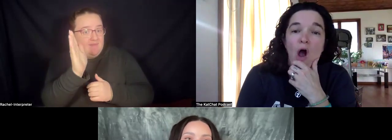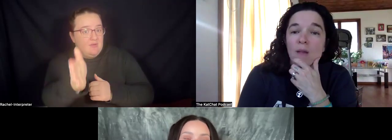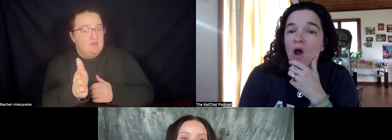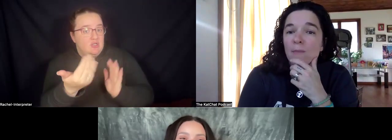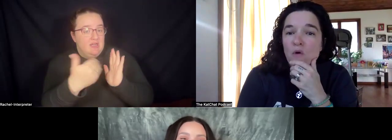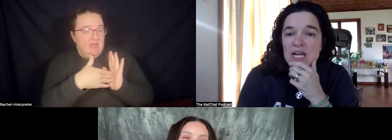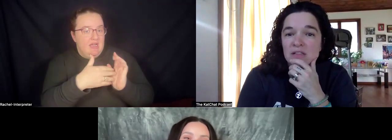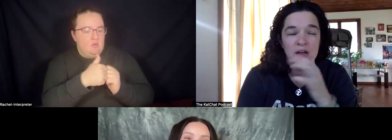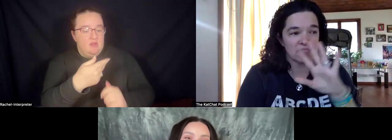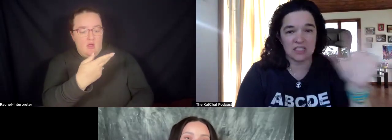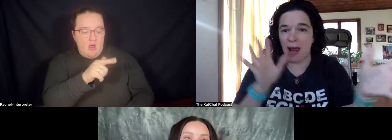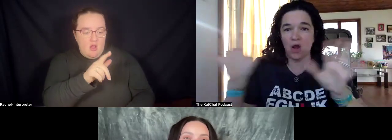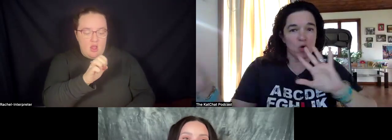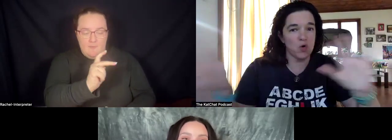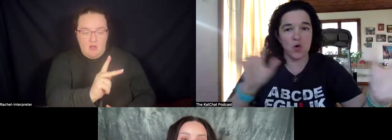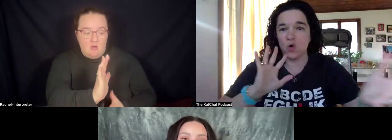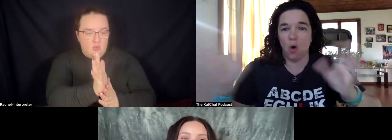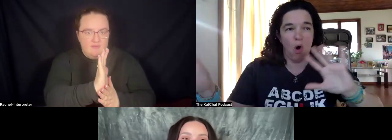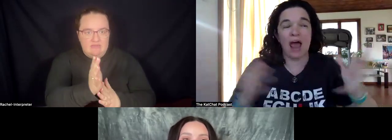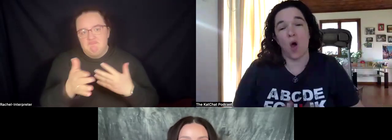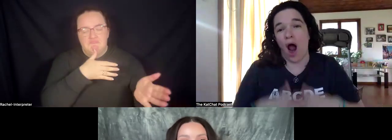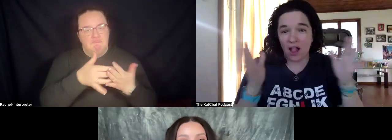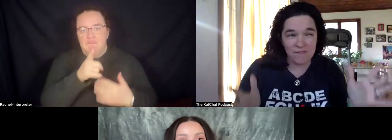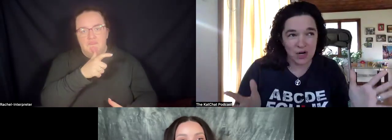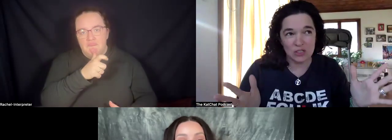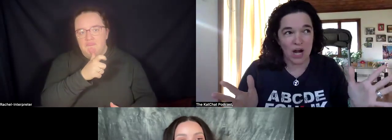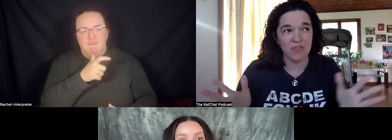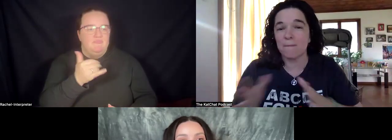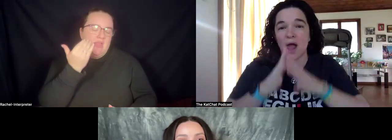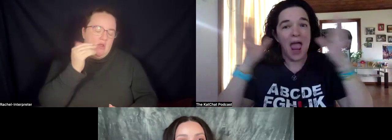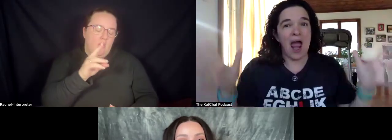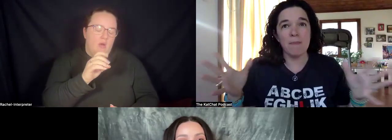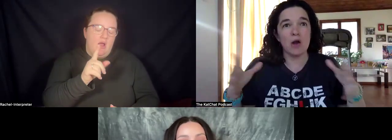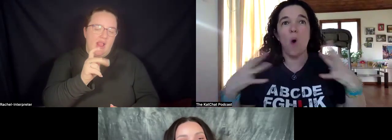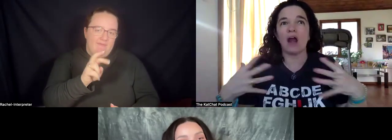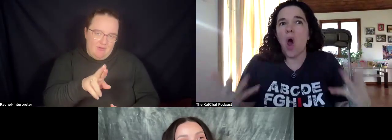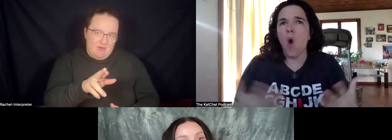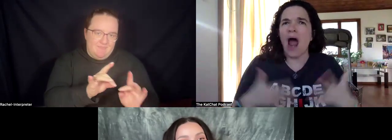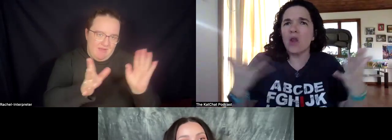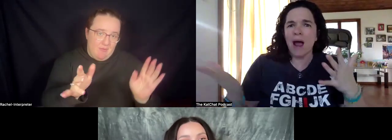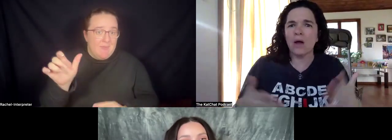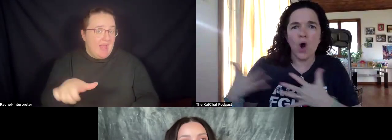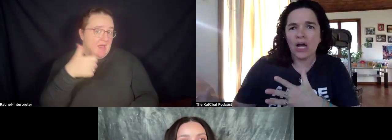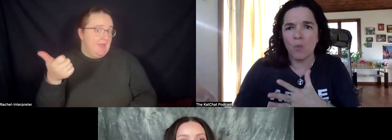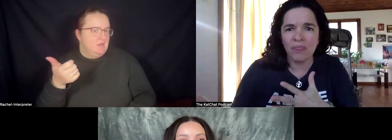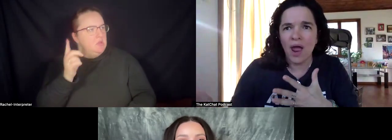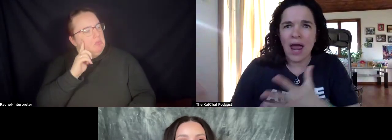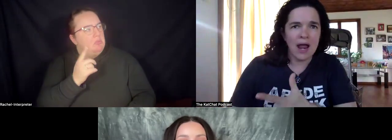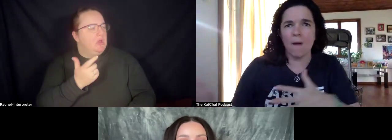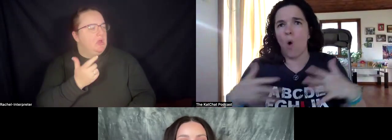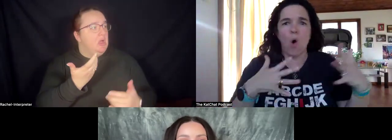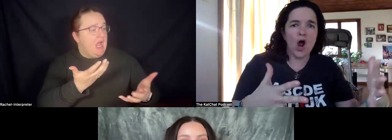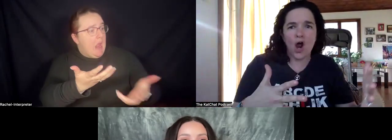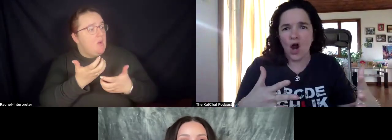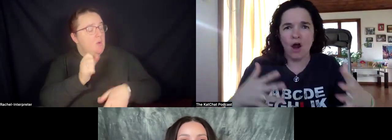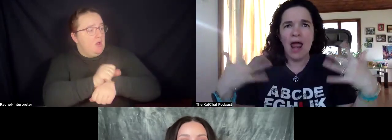Again, with Hallmark movies, doesn't matter who, or I know Oliver, one of them, but anybody want, oh, I don't mind working with